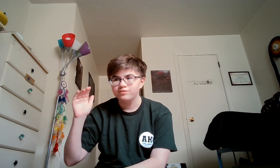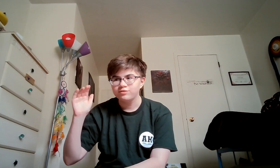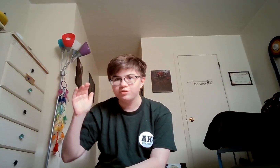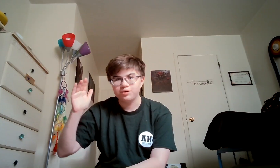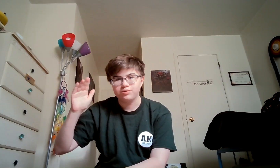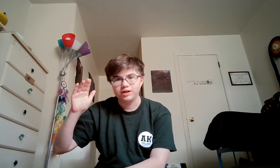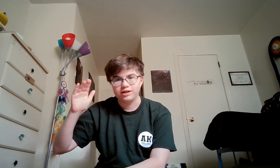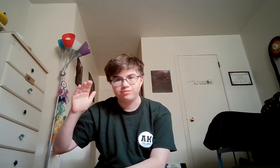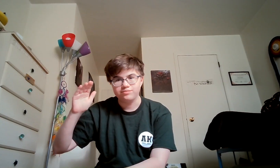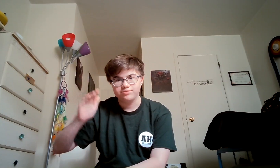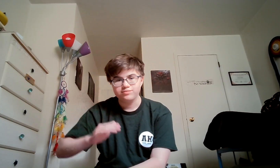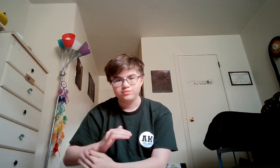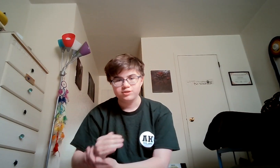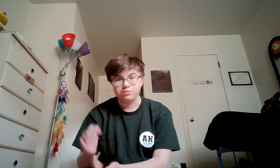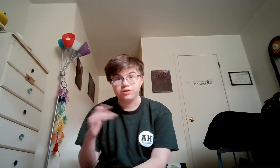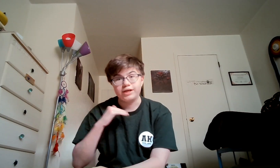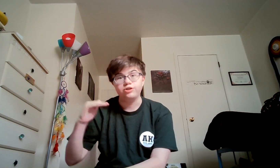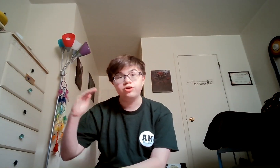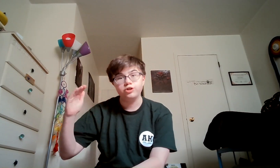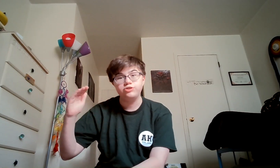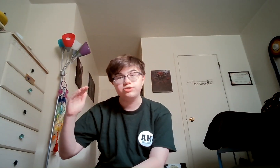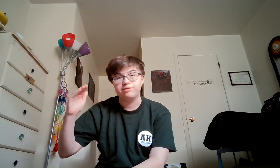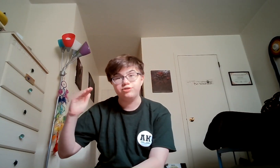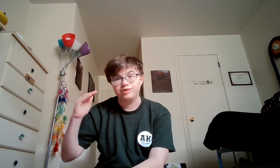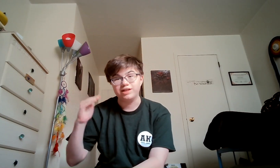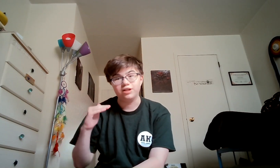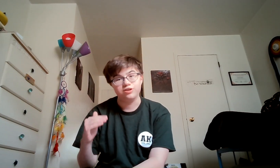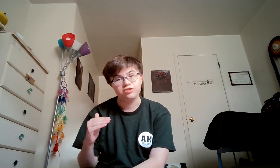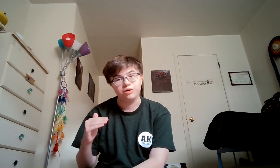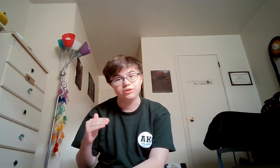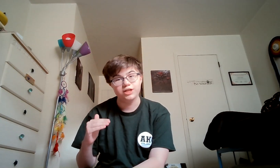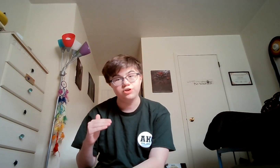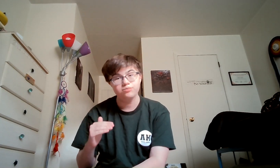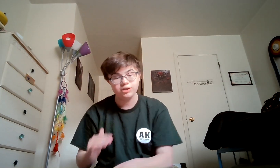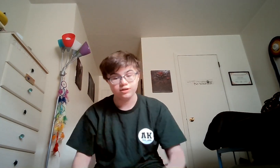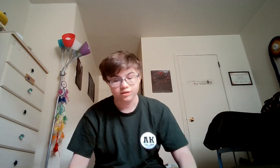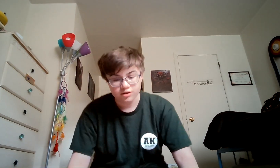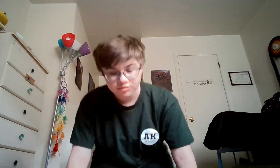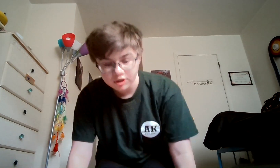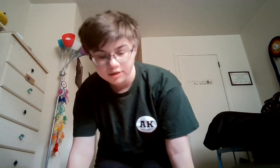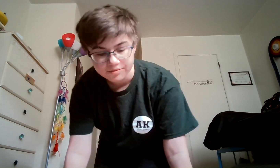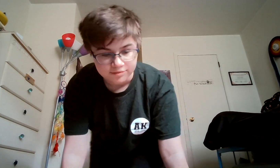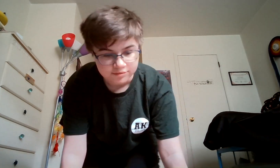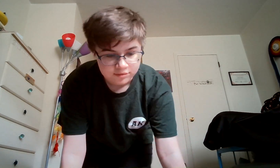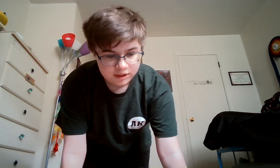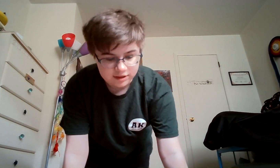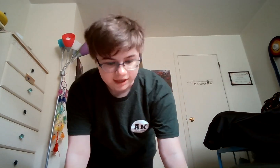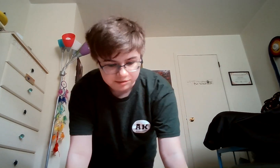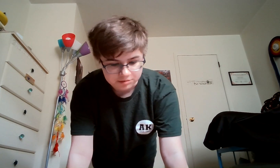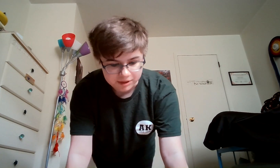the part that I could do, I was doing it a lot slower than I normally would. Because I would be